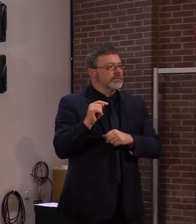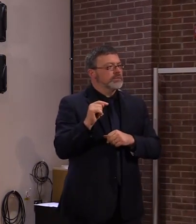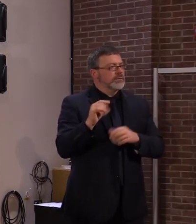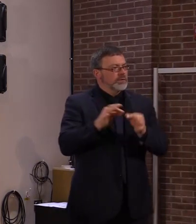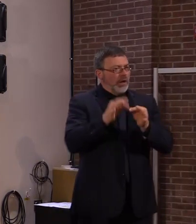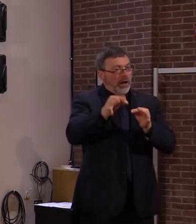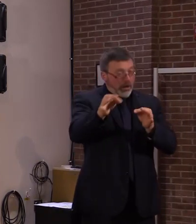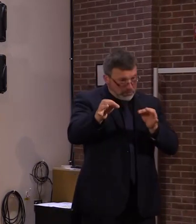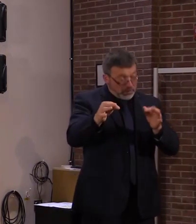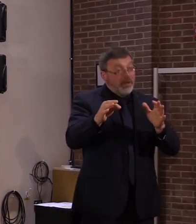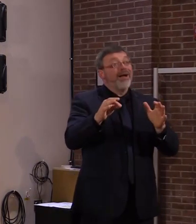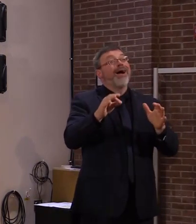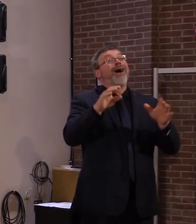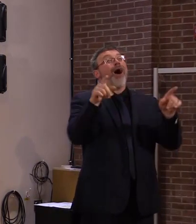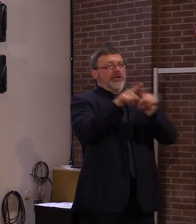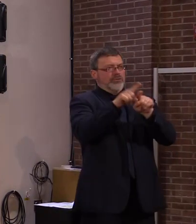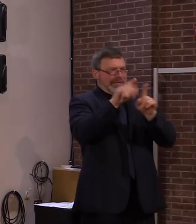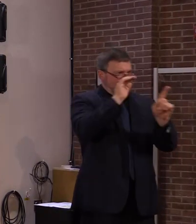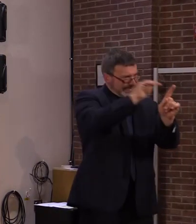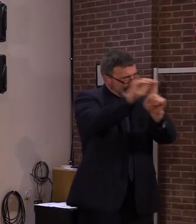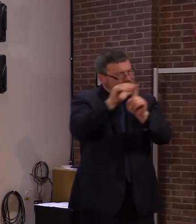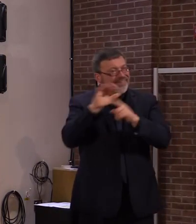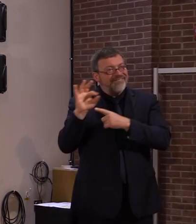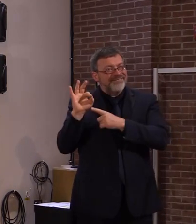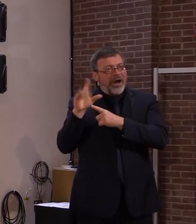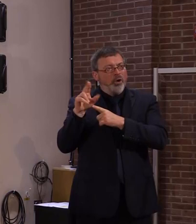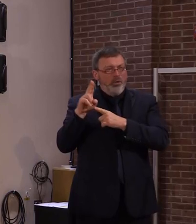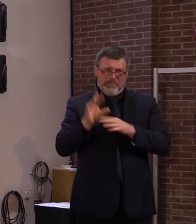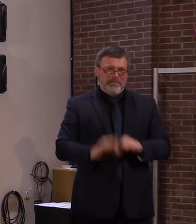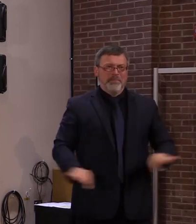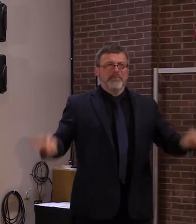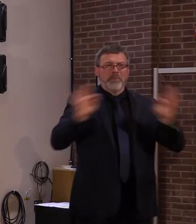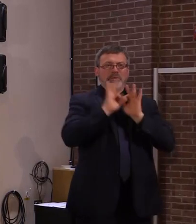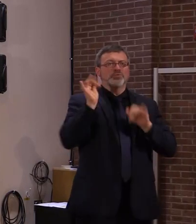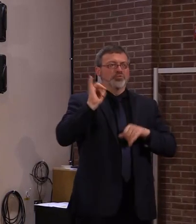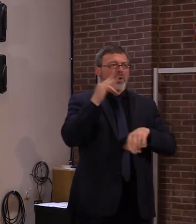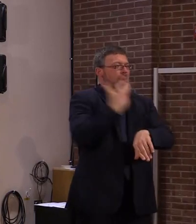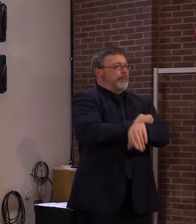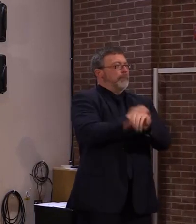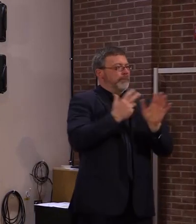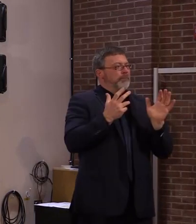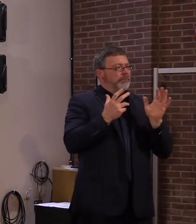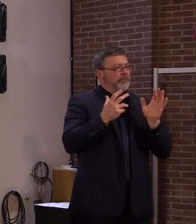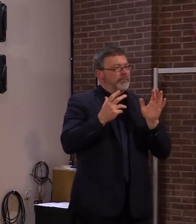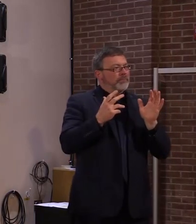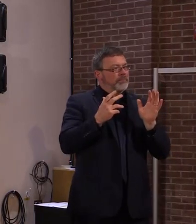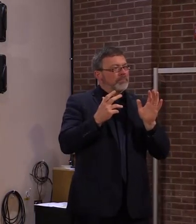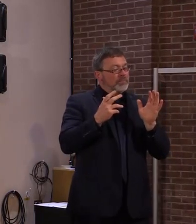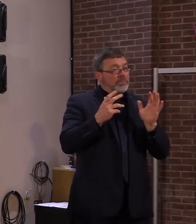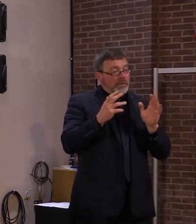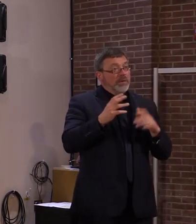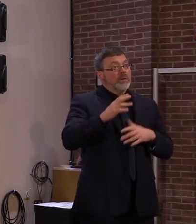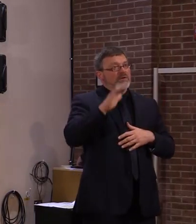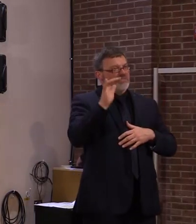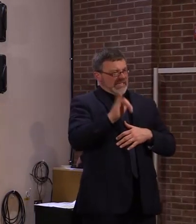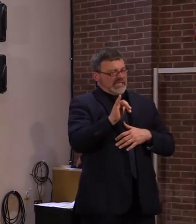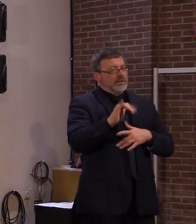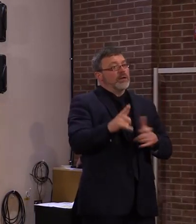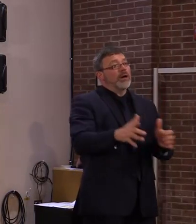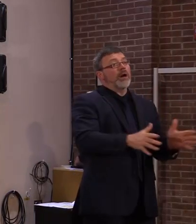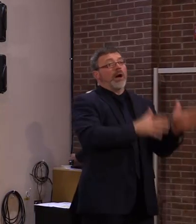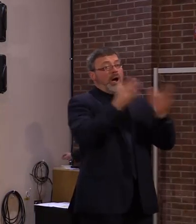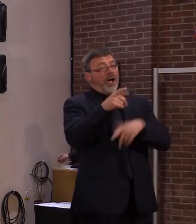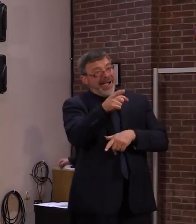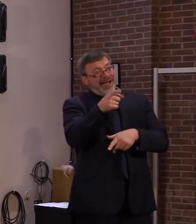sick. Get tested when needed. This means if you have symptoms, if you have any possible exposure,